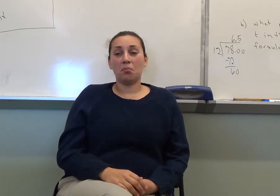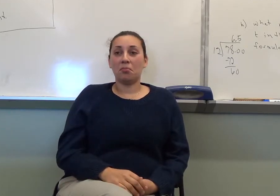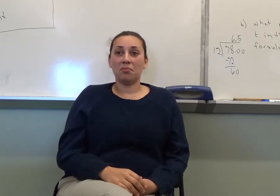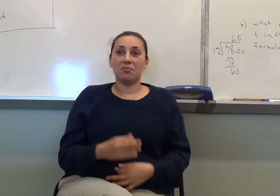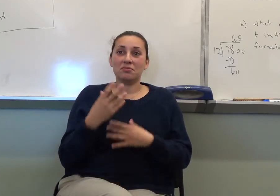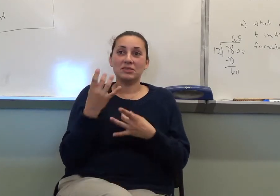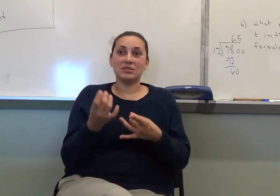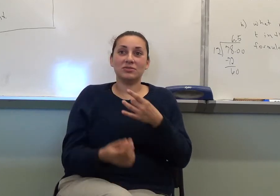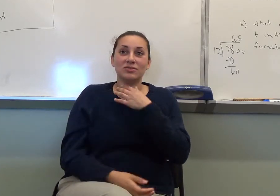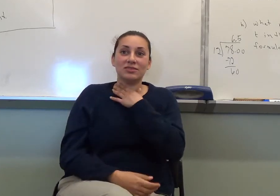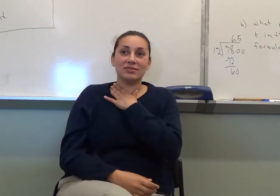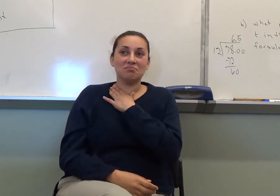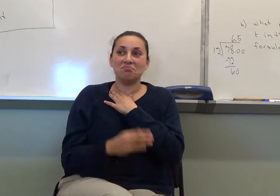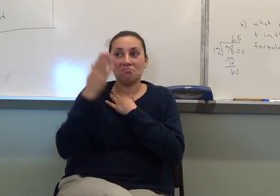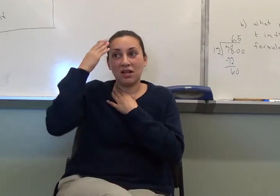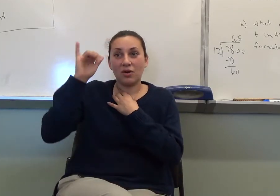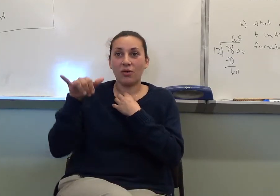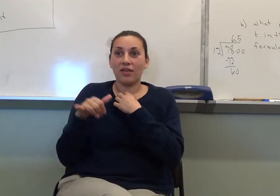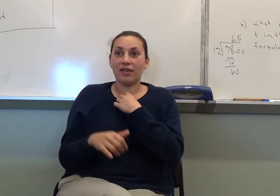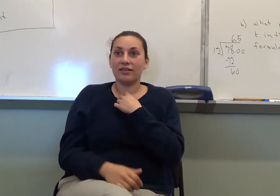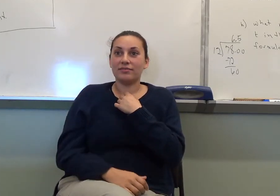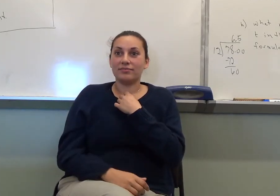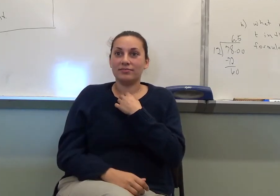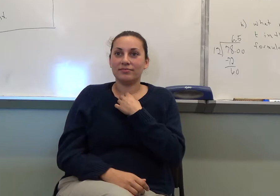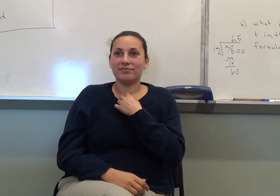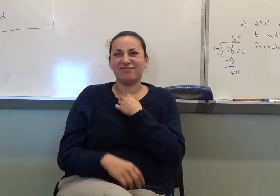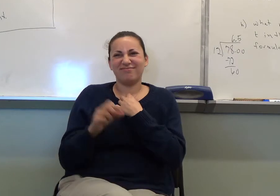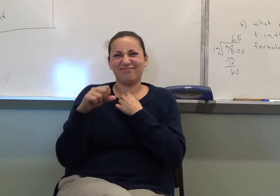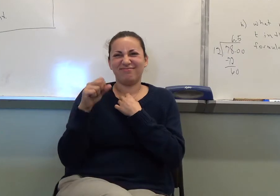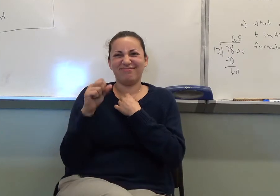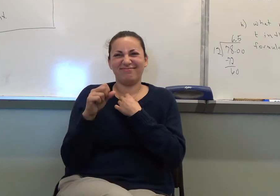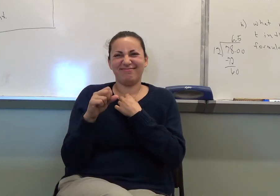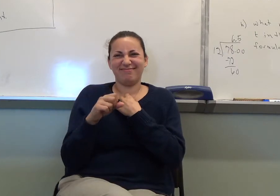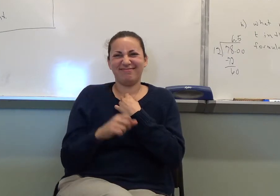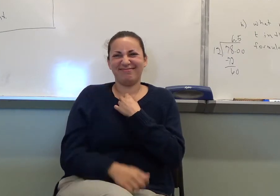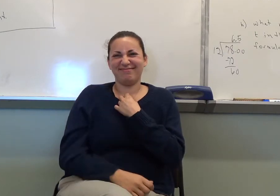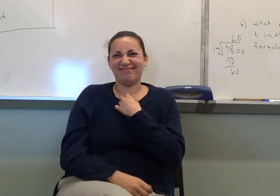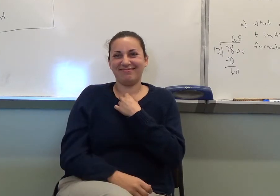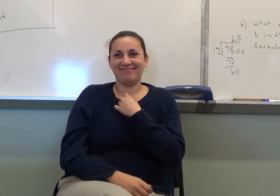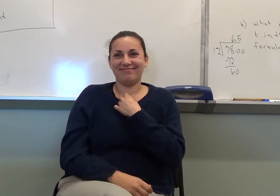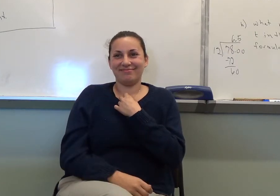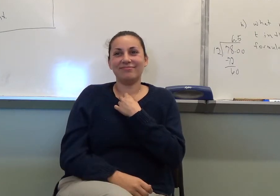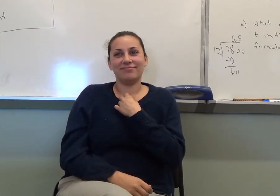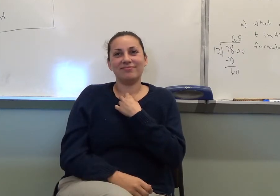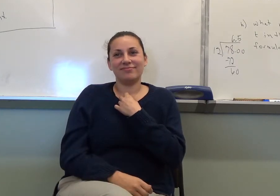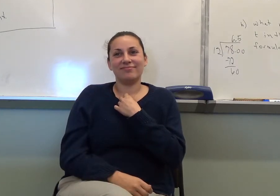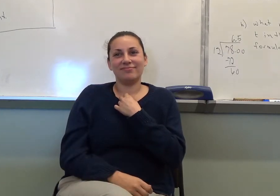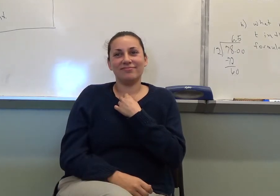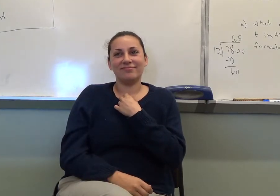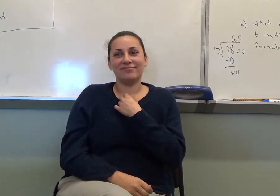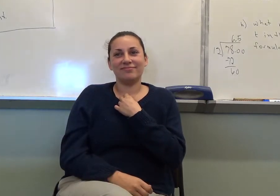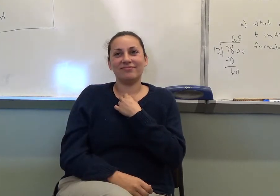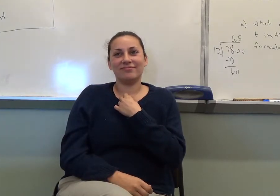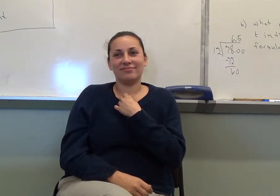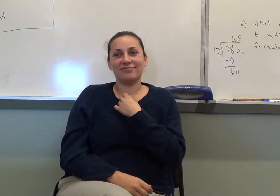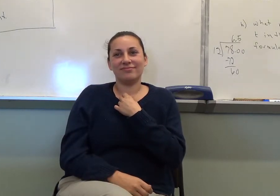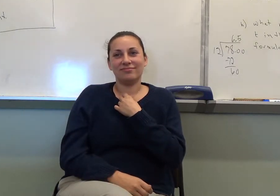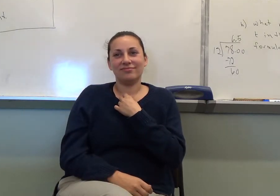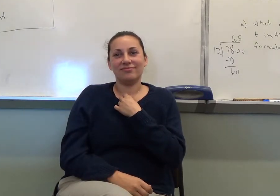that's where the formula comes from for the if we